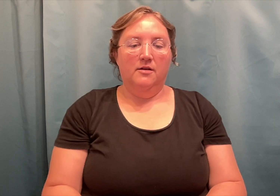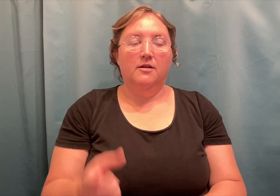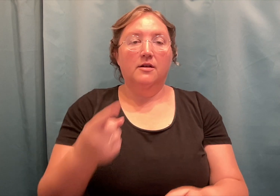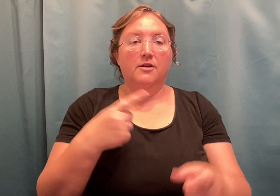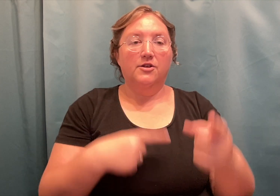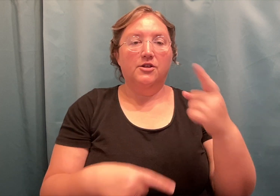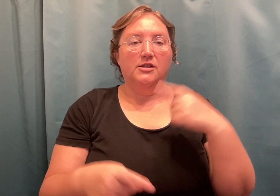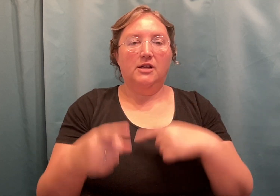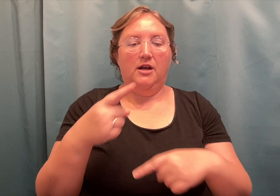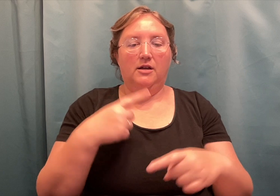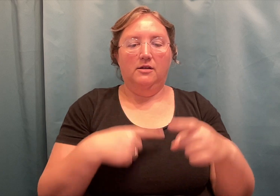To sign.